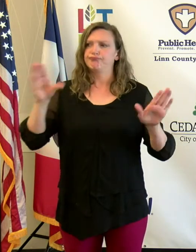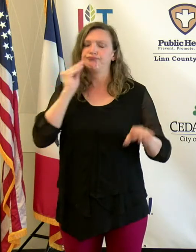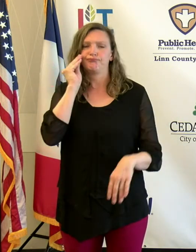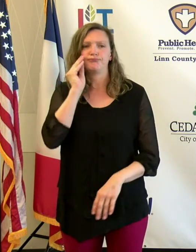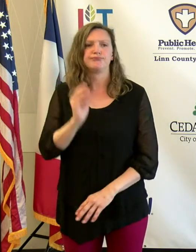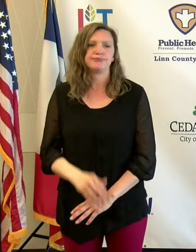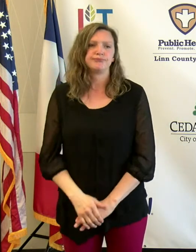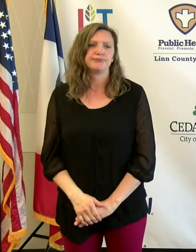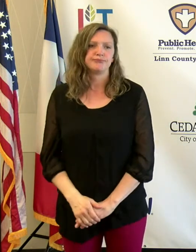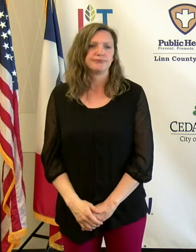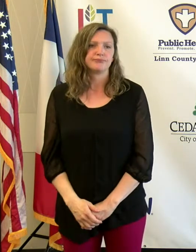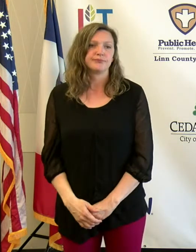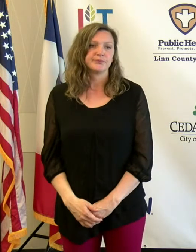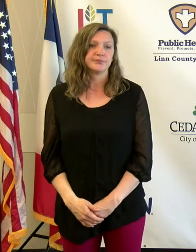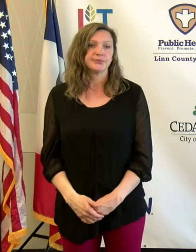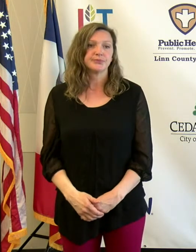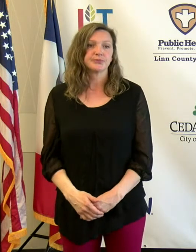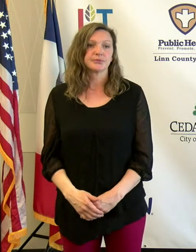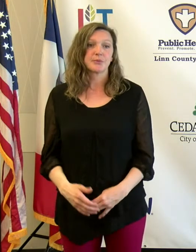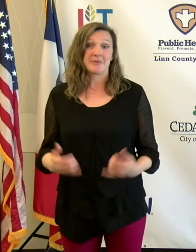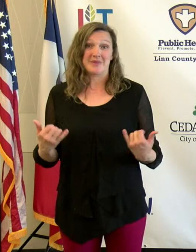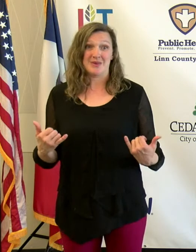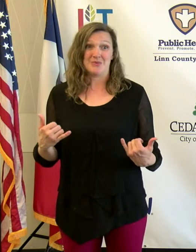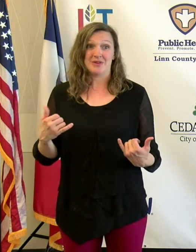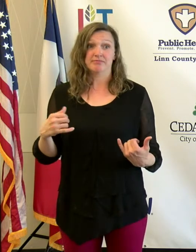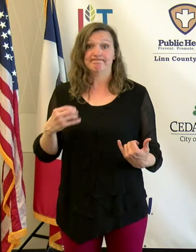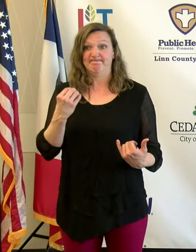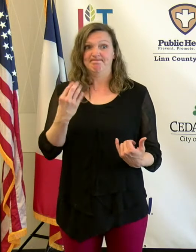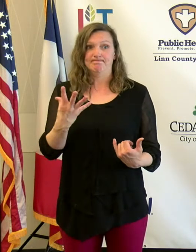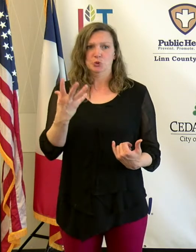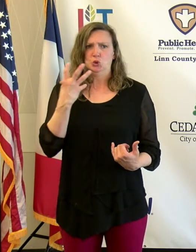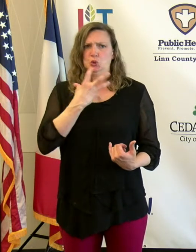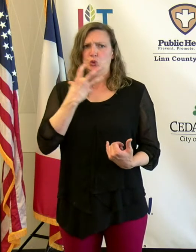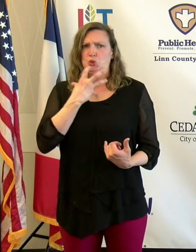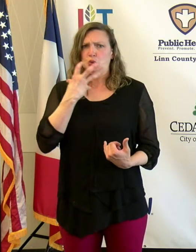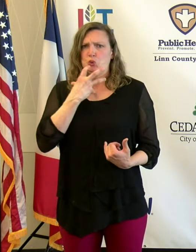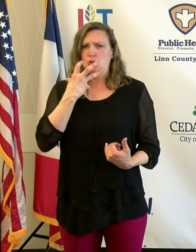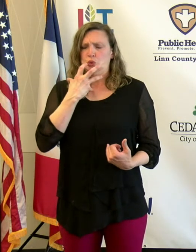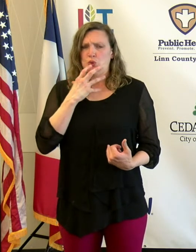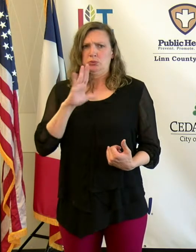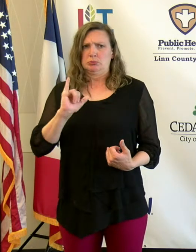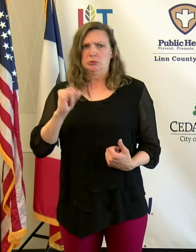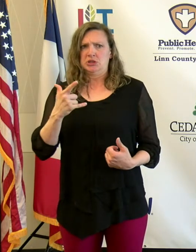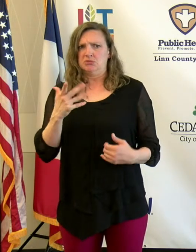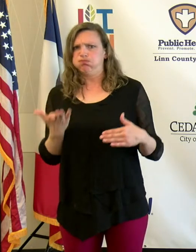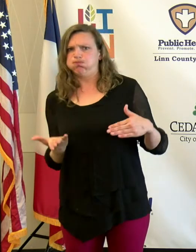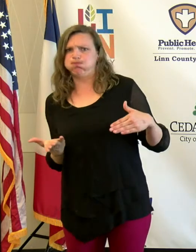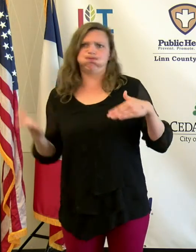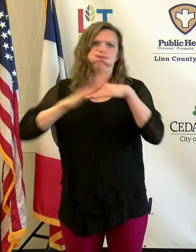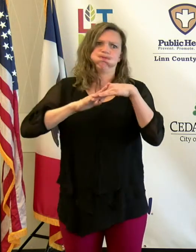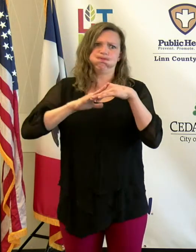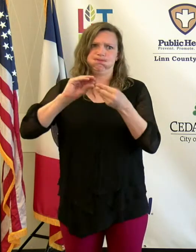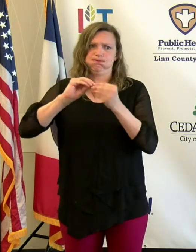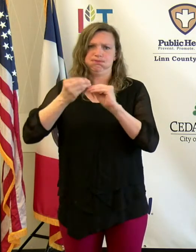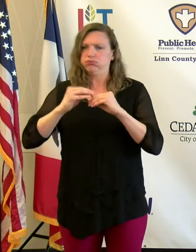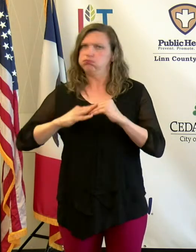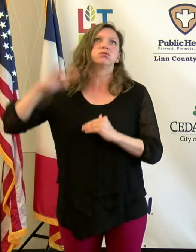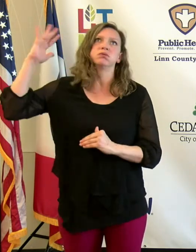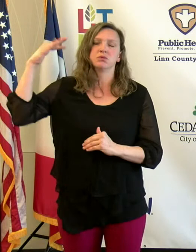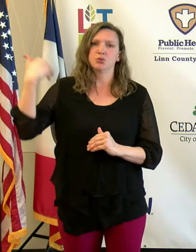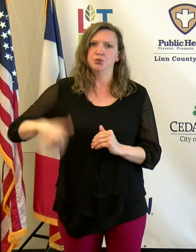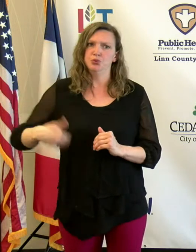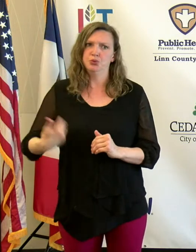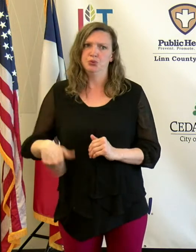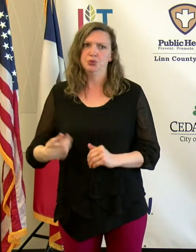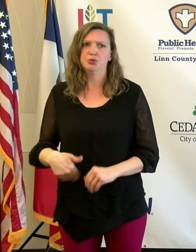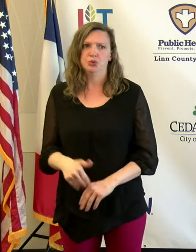Over the weekend, Linn County experienced a large increase in the number of COVID-19 positive cases